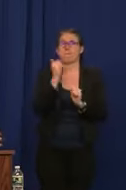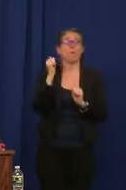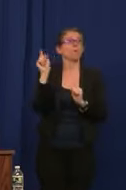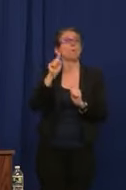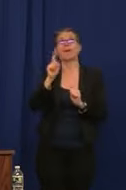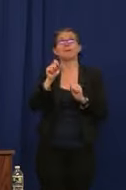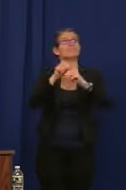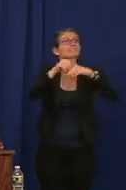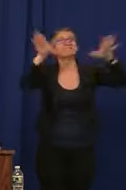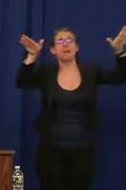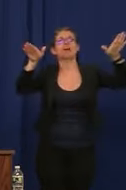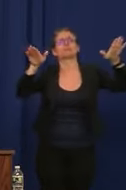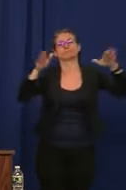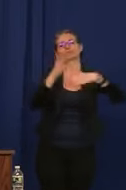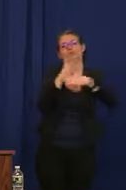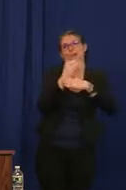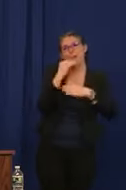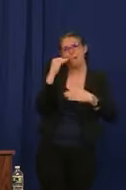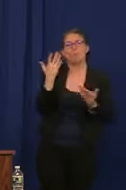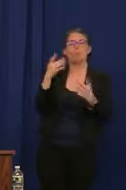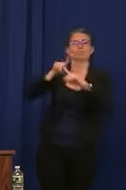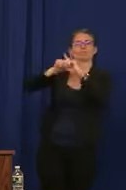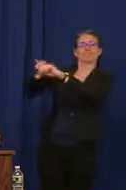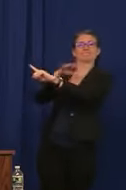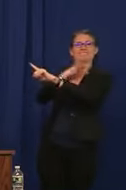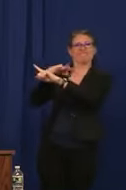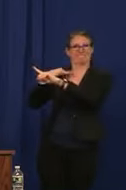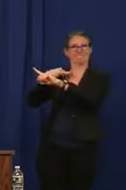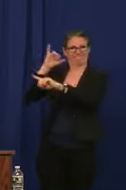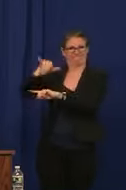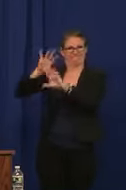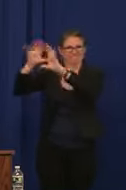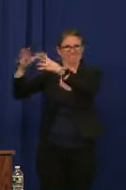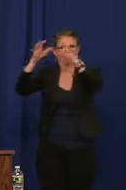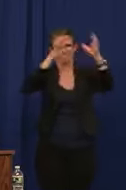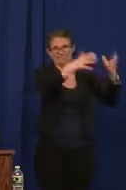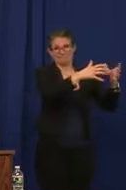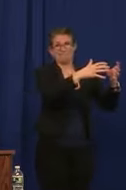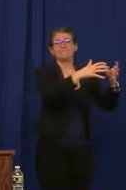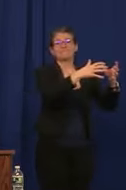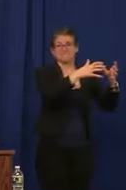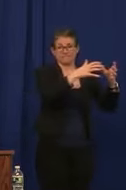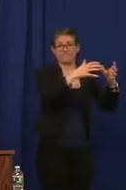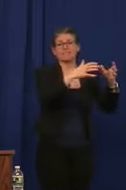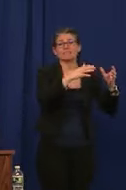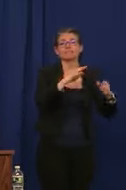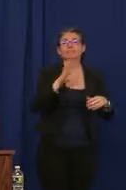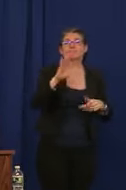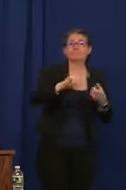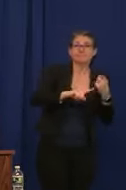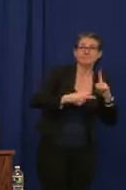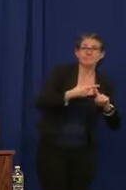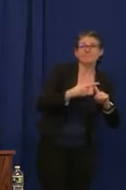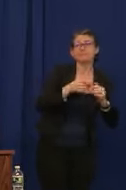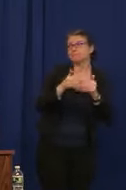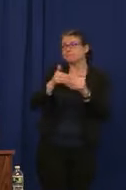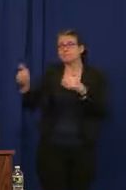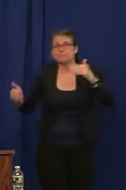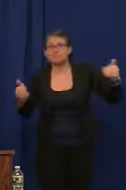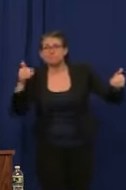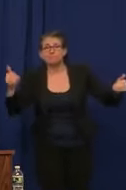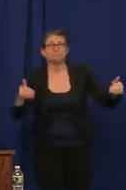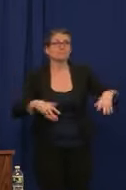we are also continuing to make deliveries to your friends and neighbors. Local fire, EMS, law